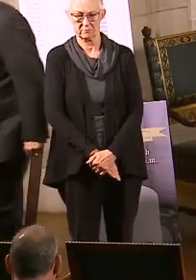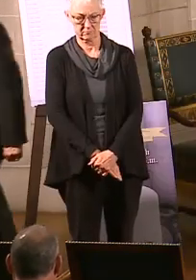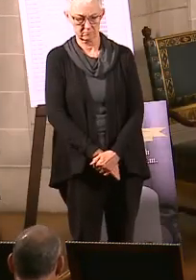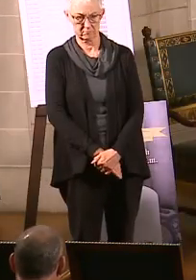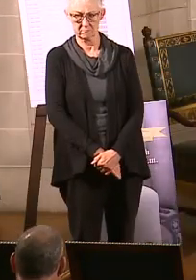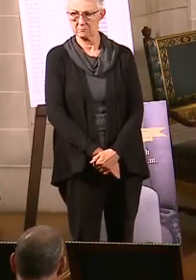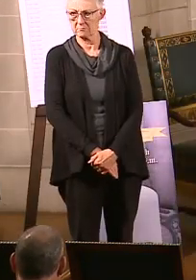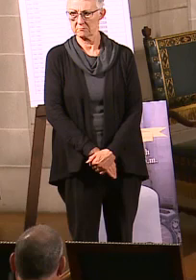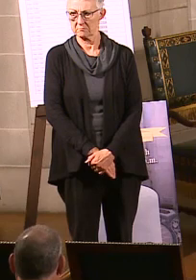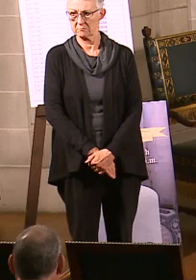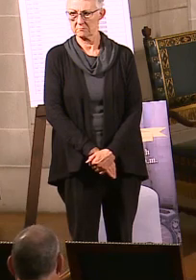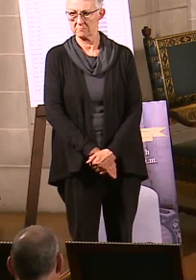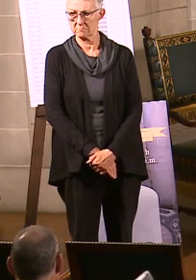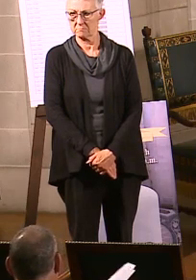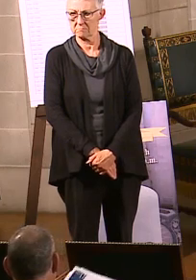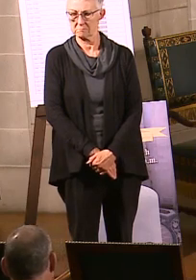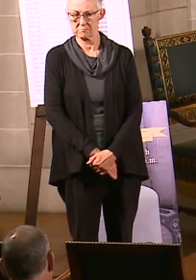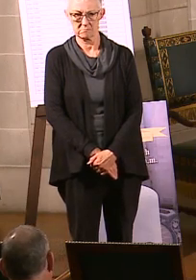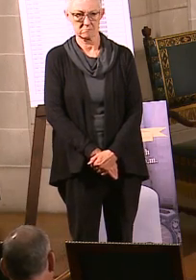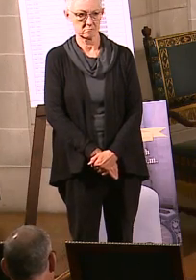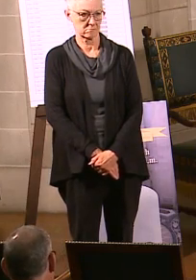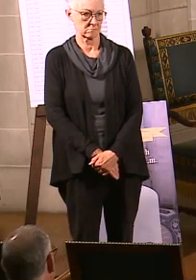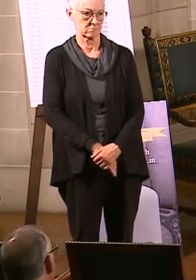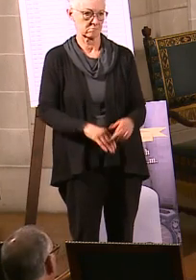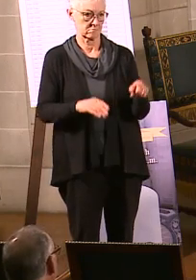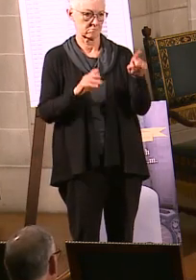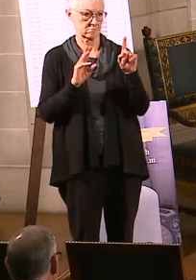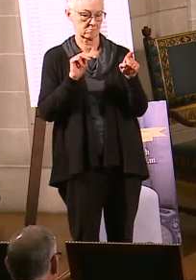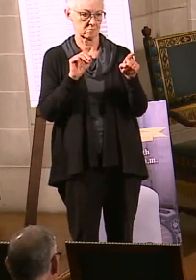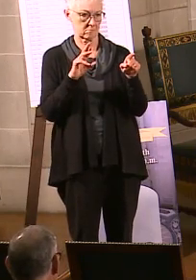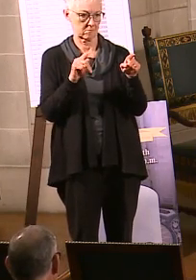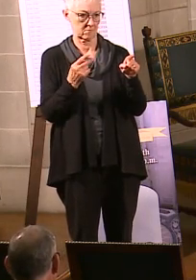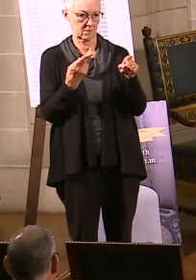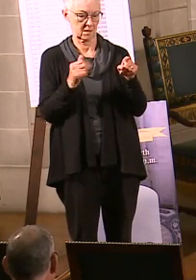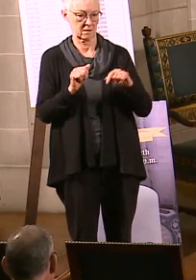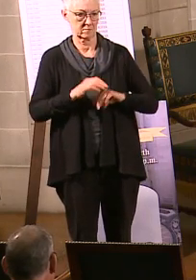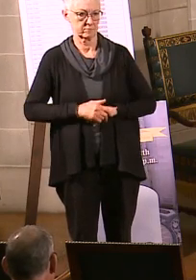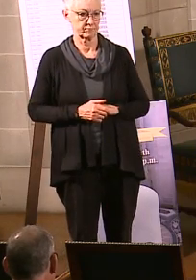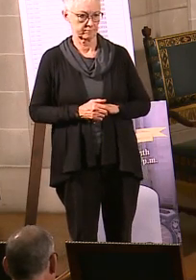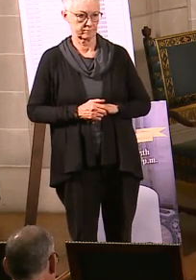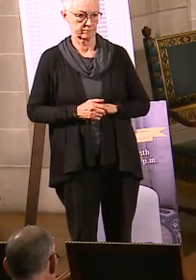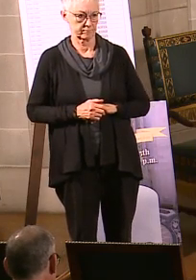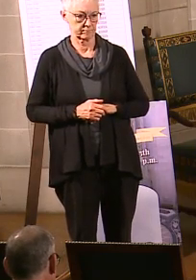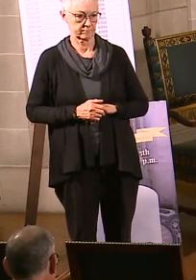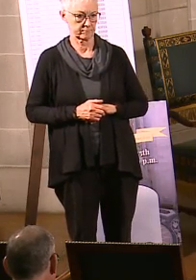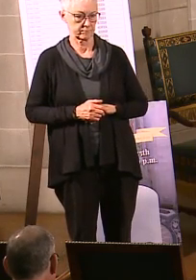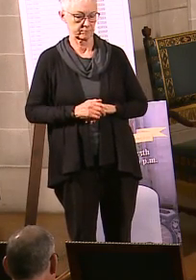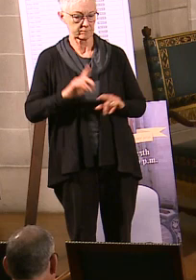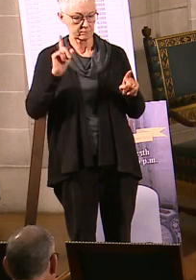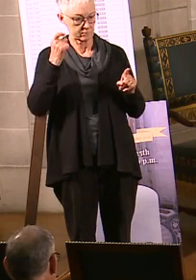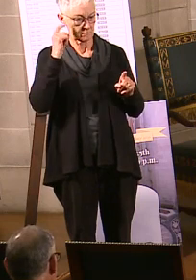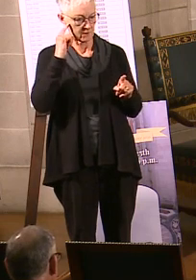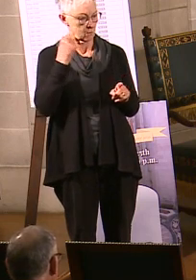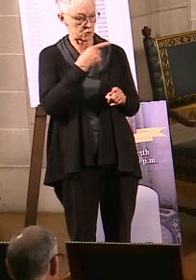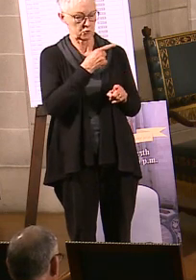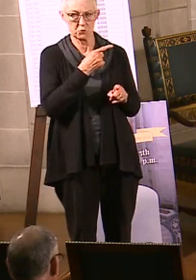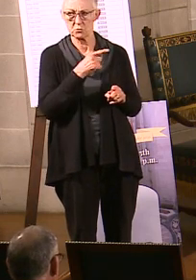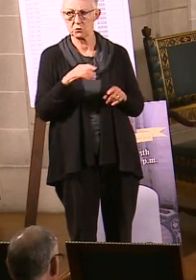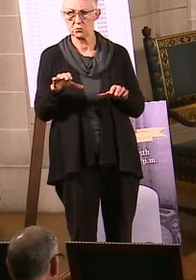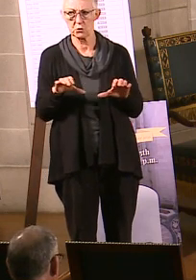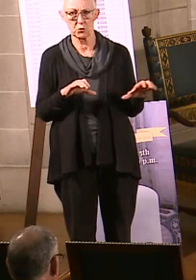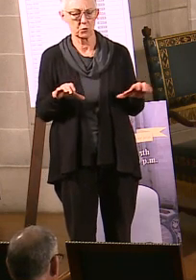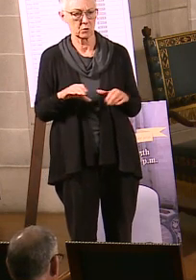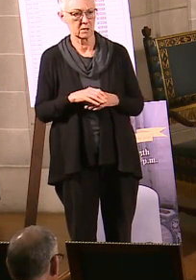Thank you, John. Just 2 more questions. Yep. Martha, go ahead. Governor, what are you doing